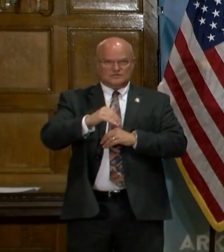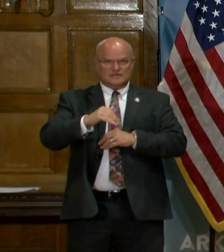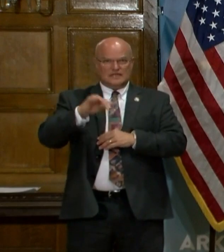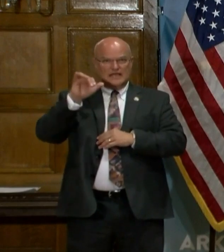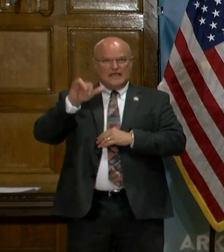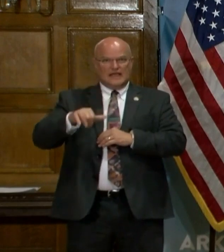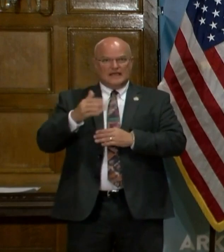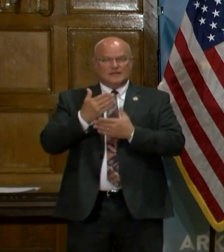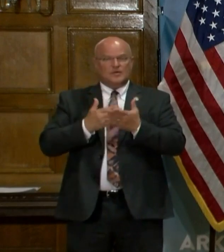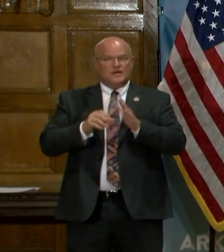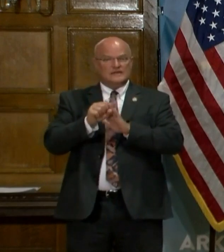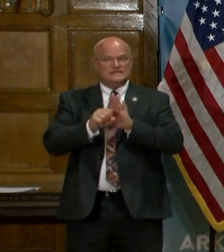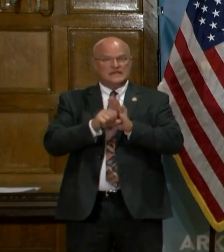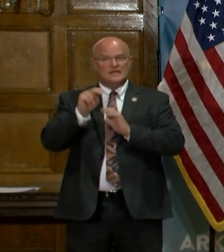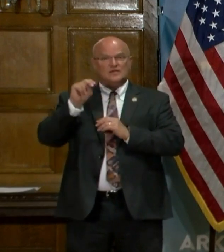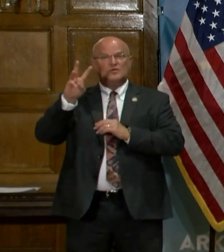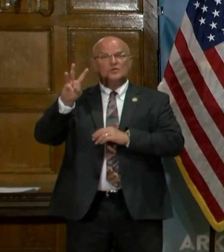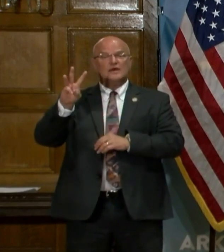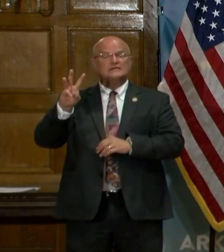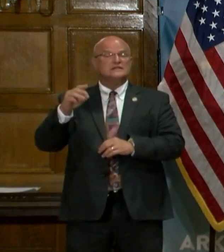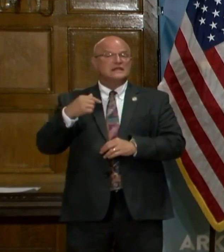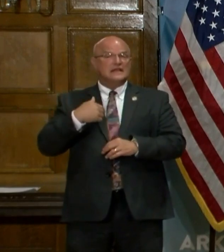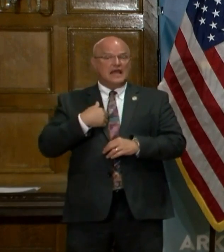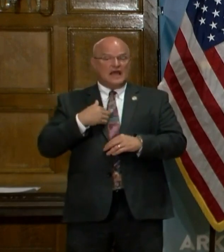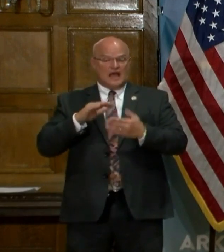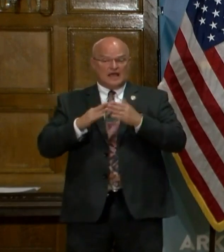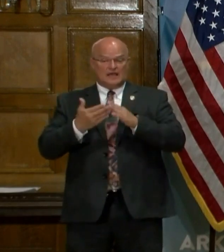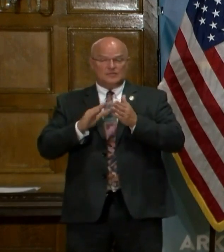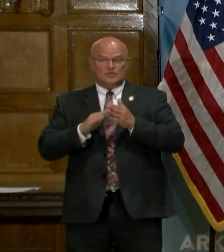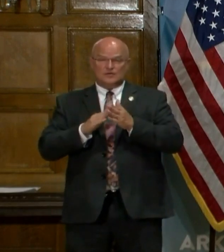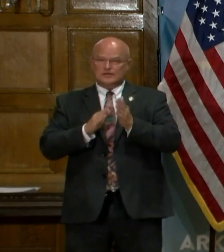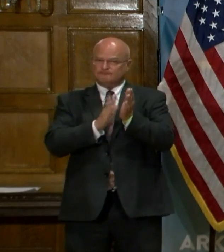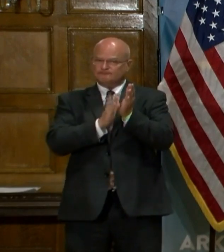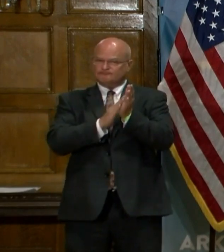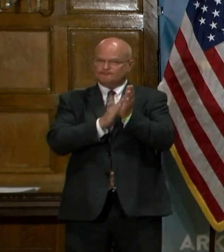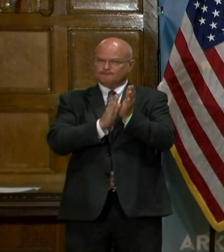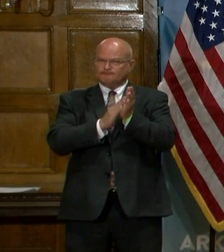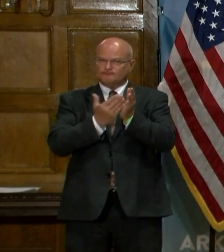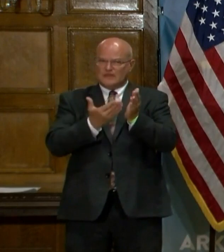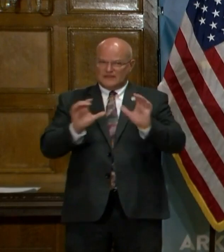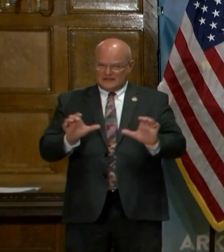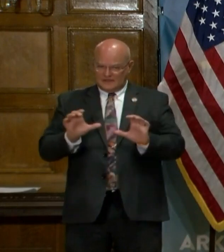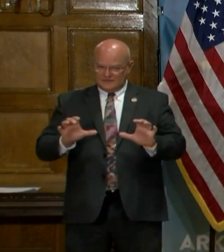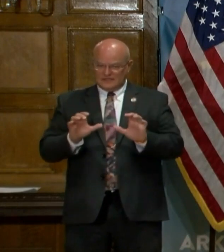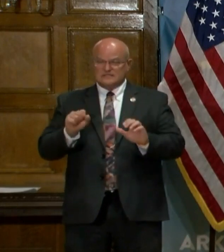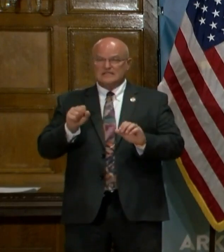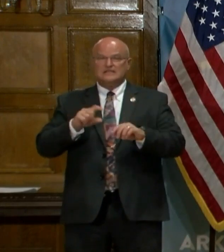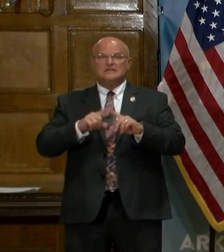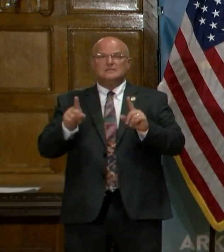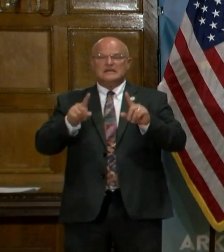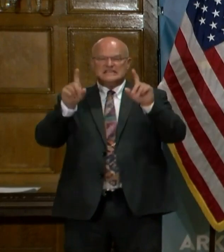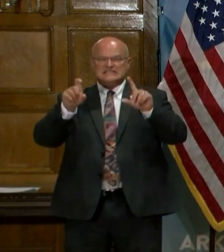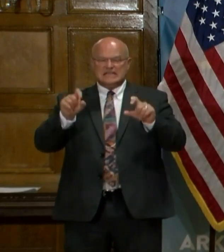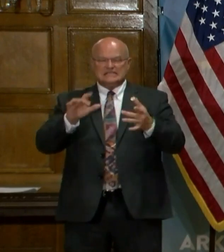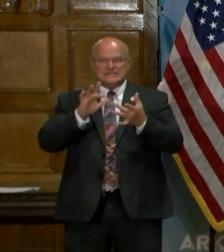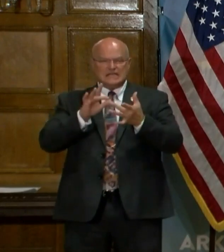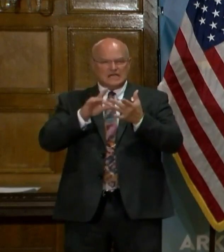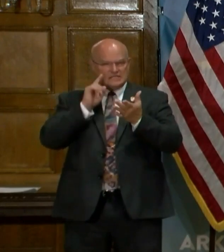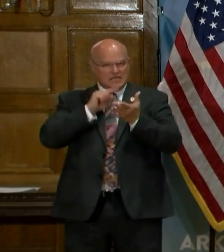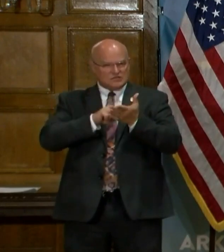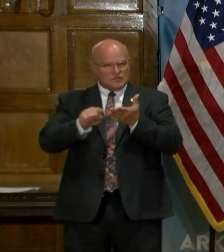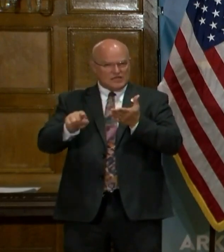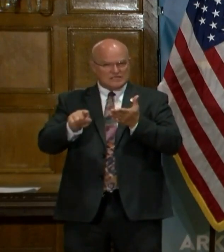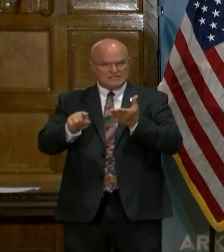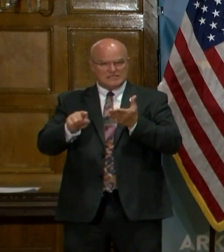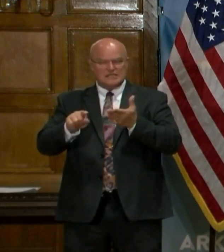in that part of the state. Now, I give the community a lot of credit for the things that they've done, but it's been testing, contact tracing,